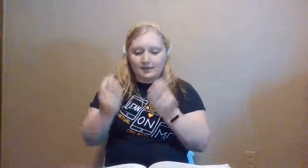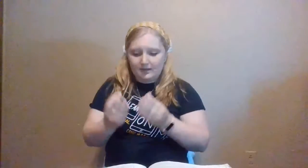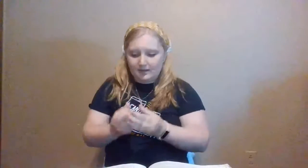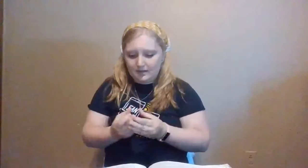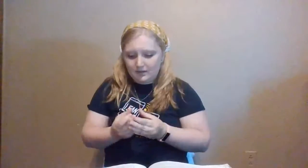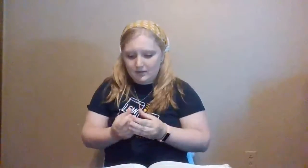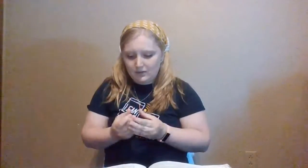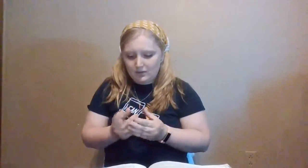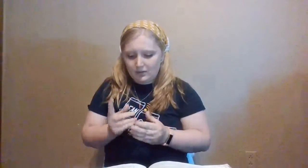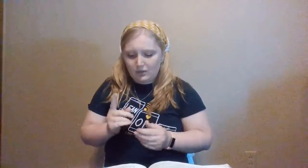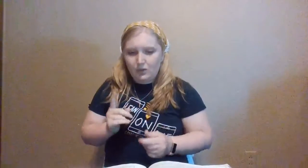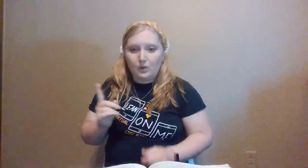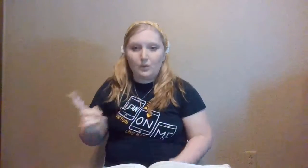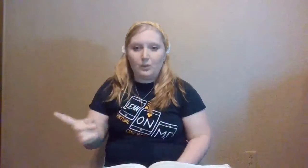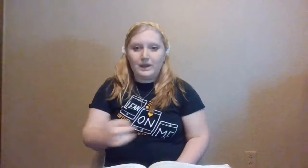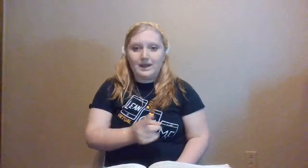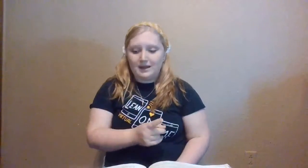class, we